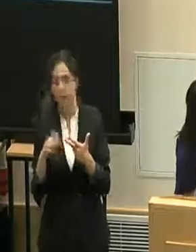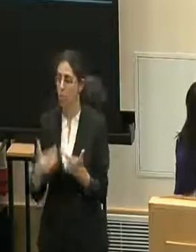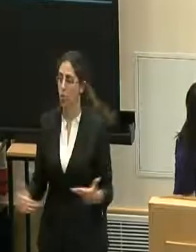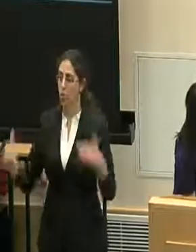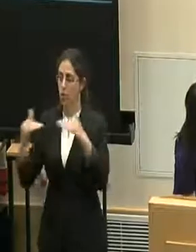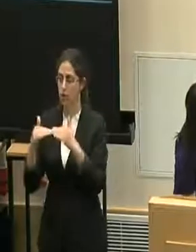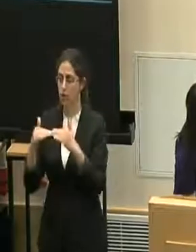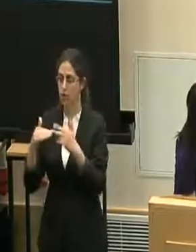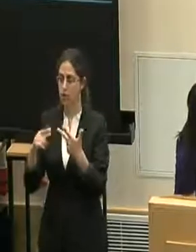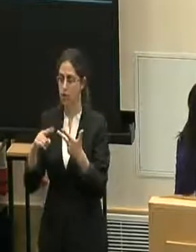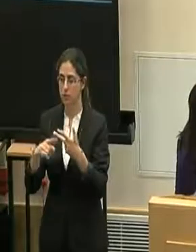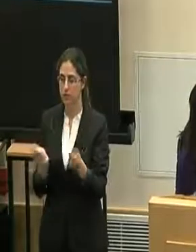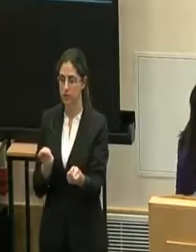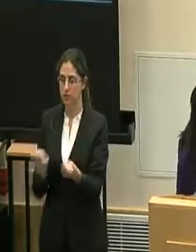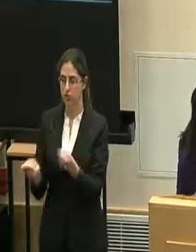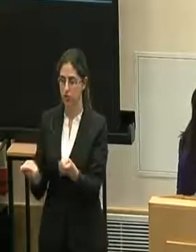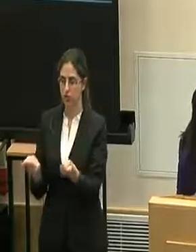equality, and tension.